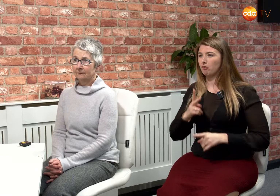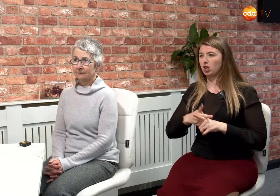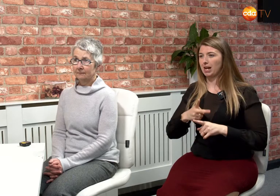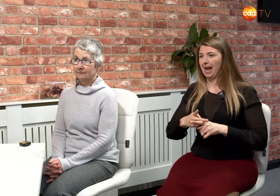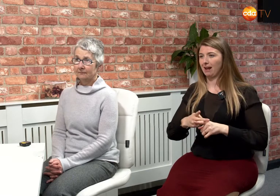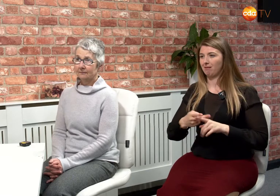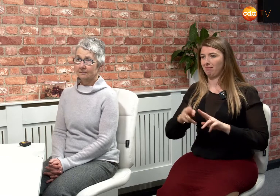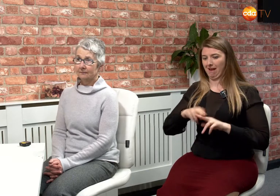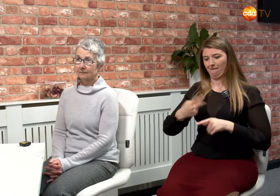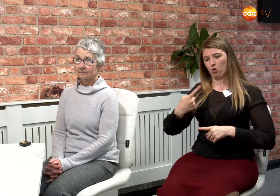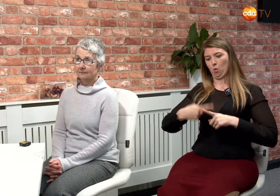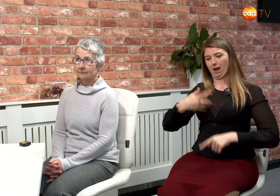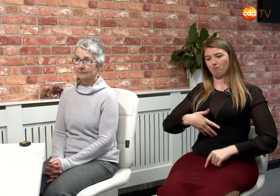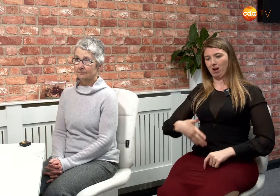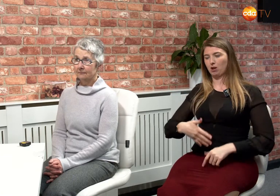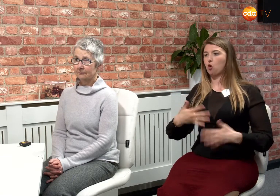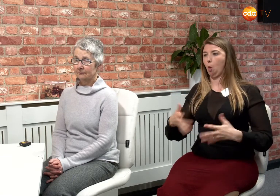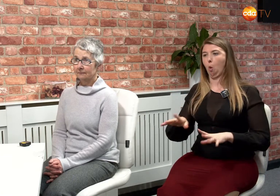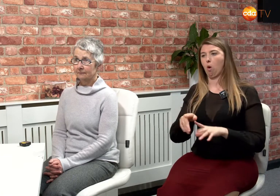again.